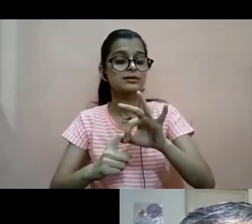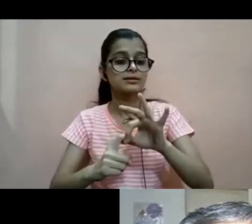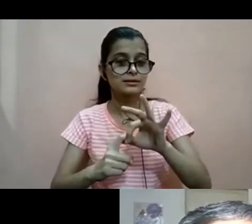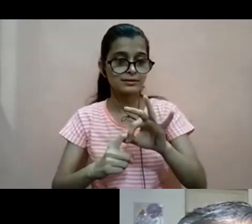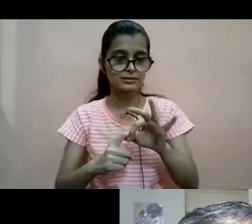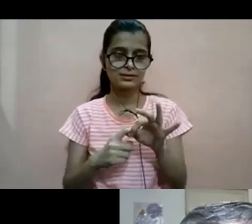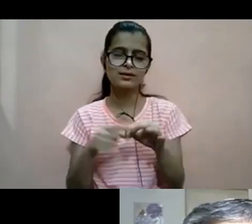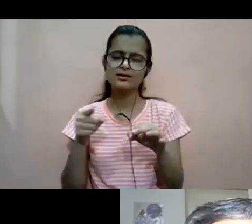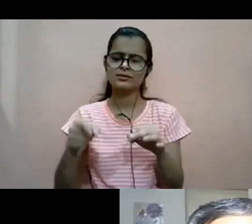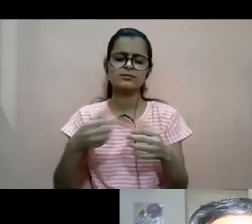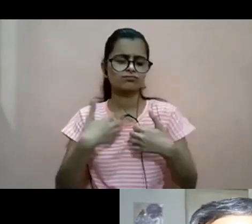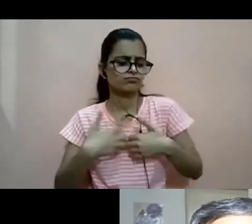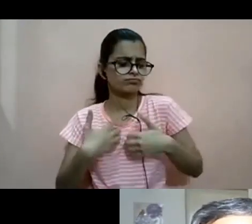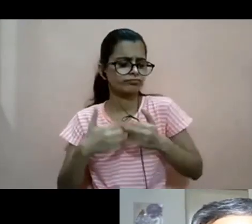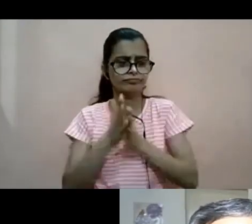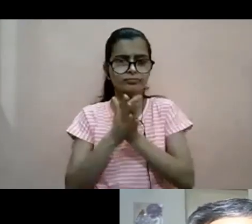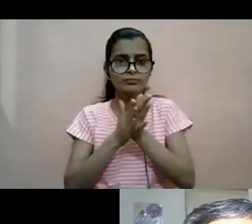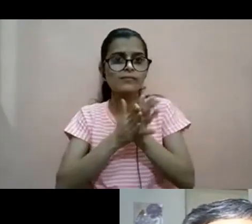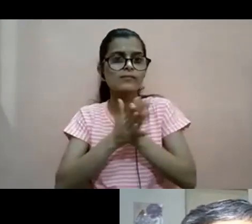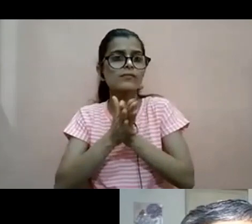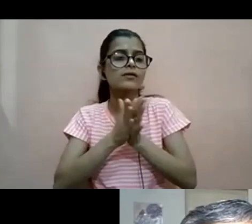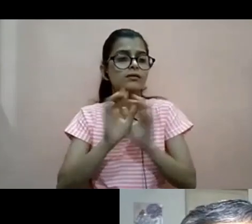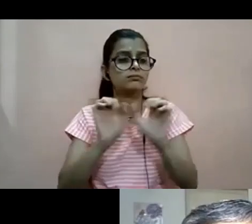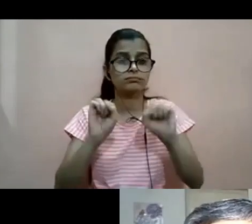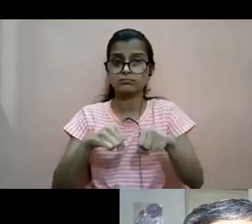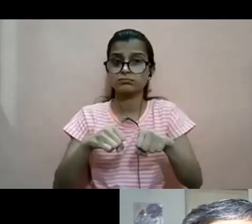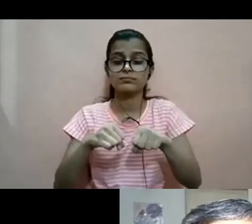it's really interesting that